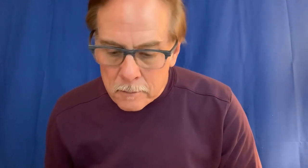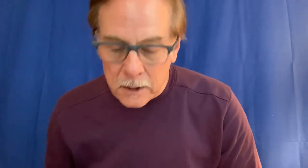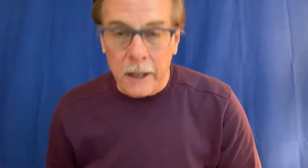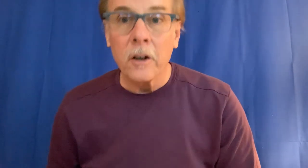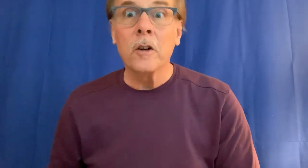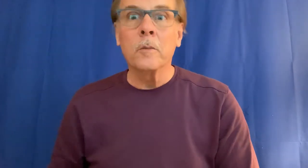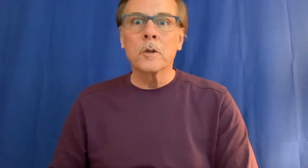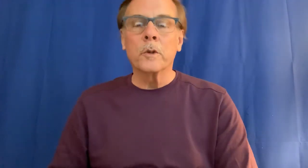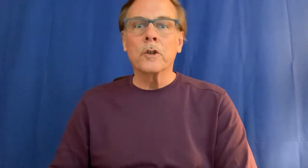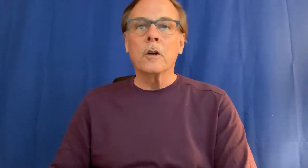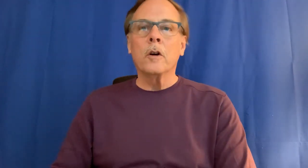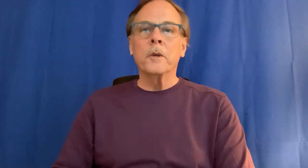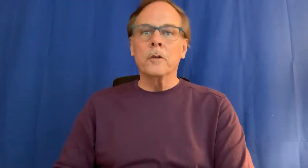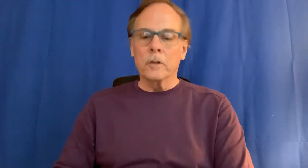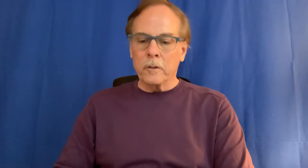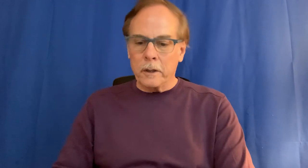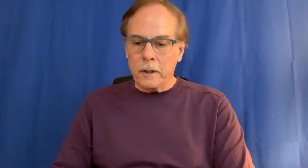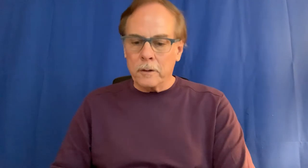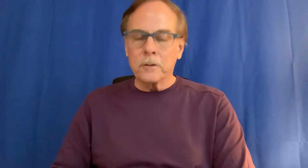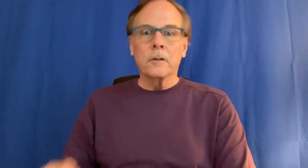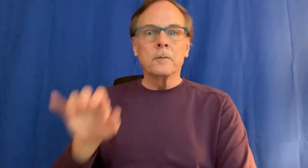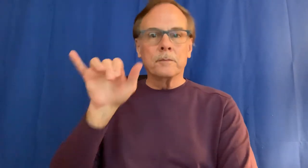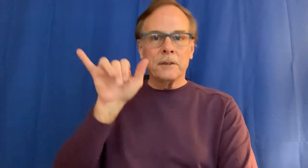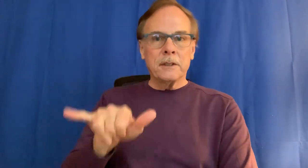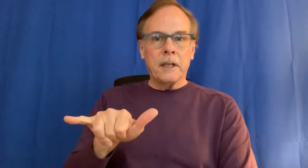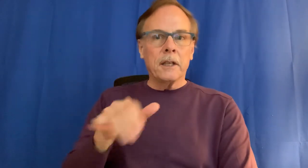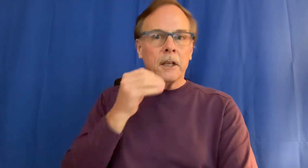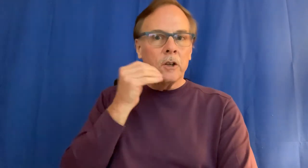Stay at home, which we should all be doing right now. So